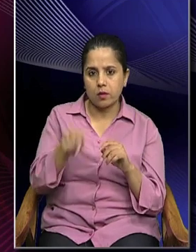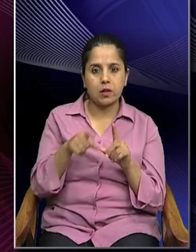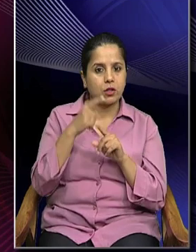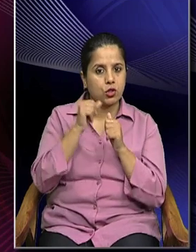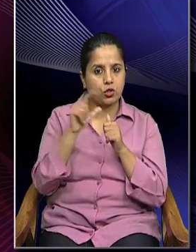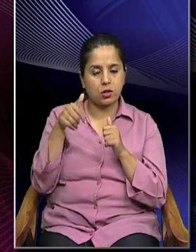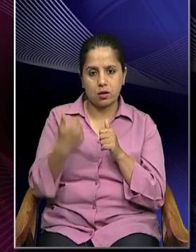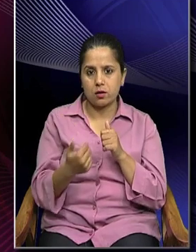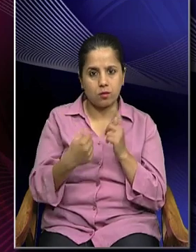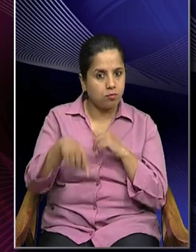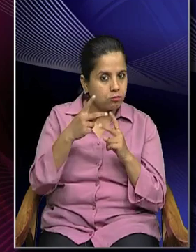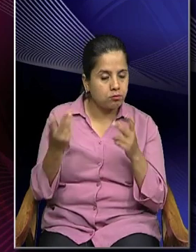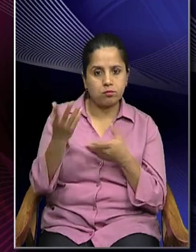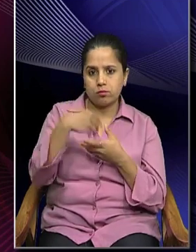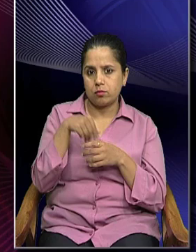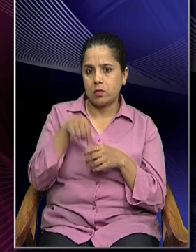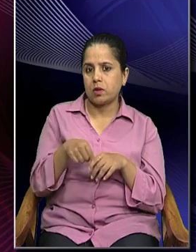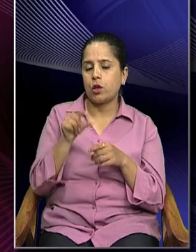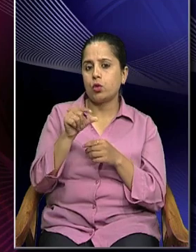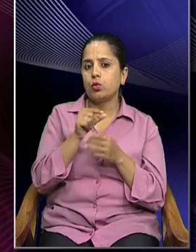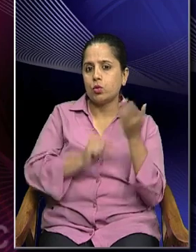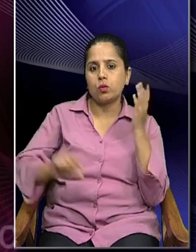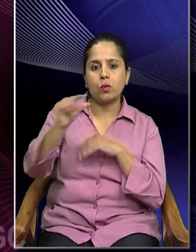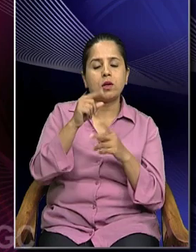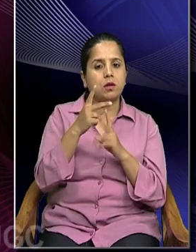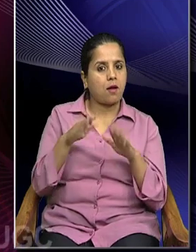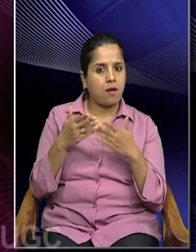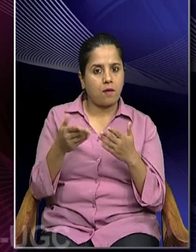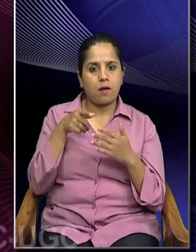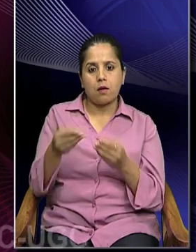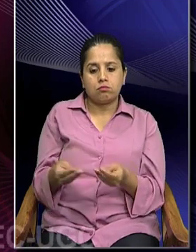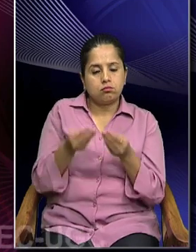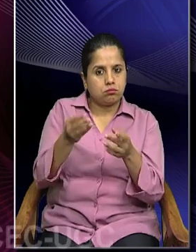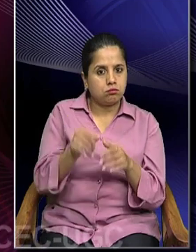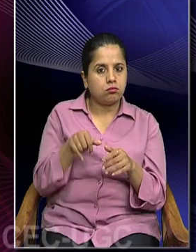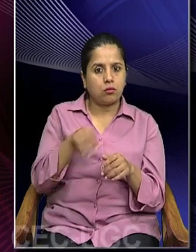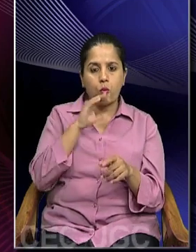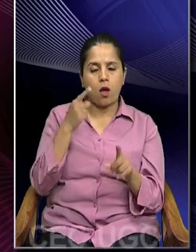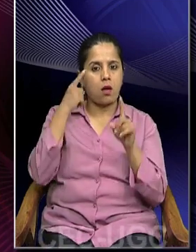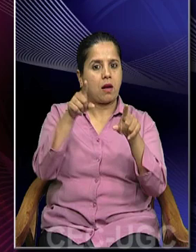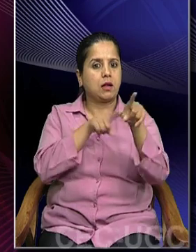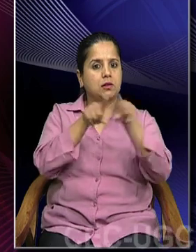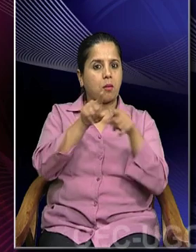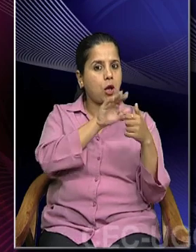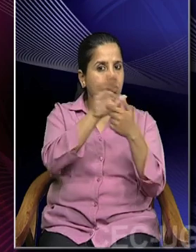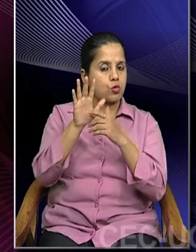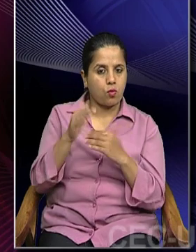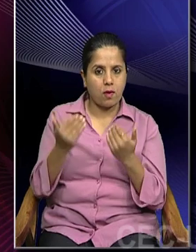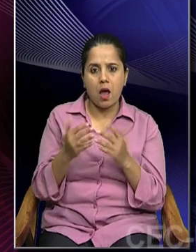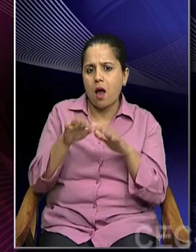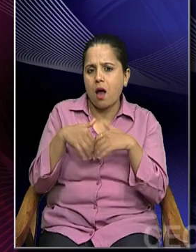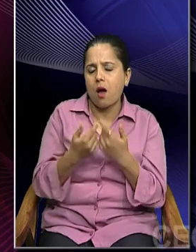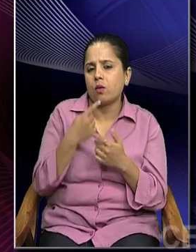digital portfolio. These universities, they serve as a landmark example of